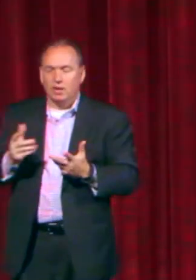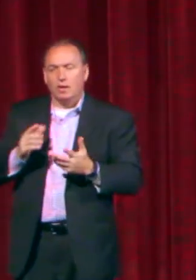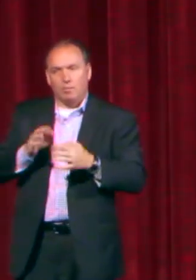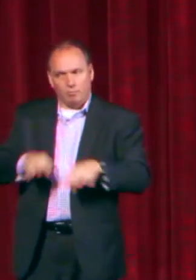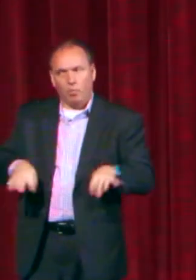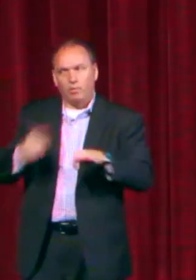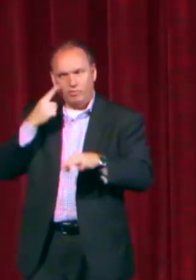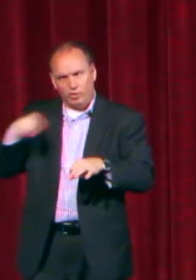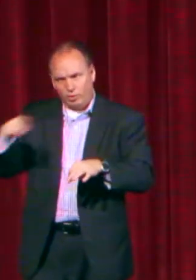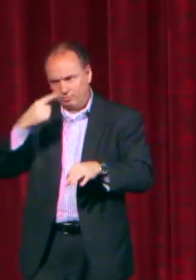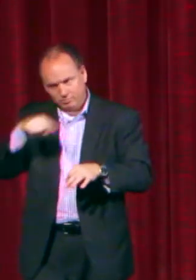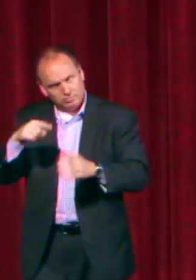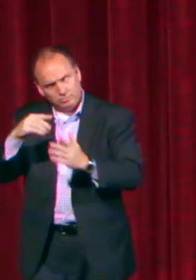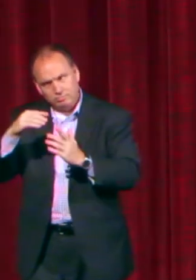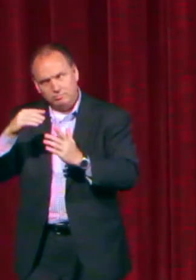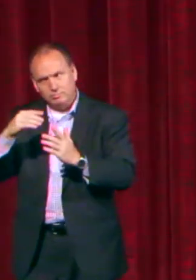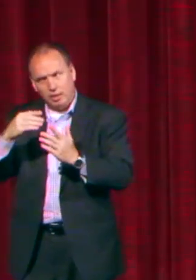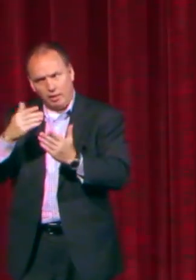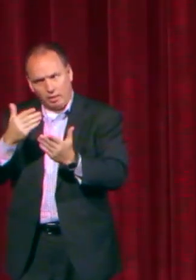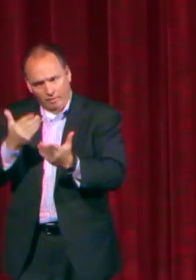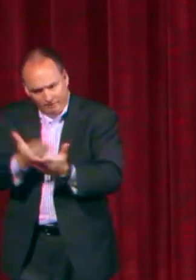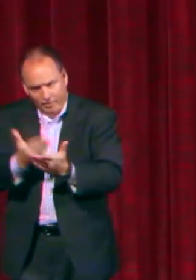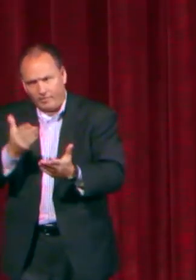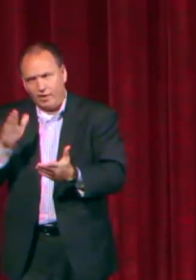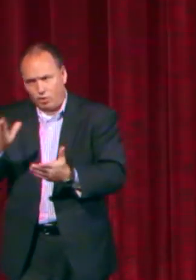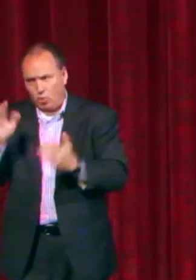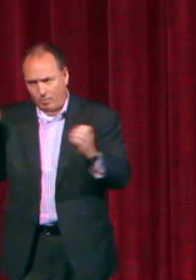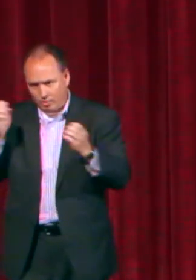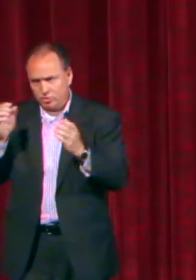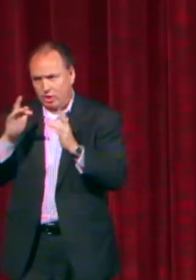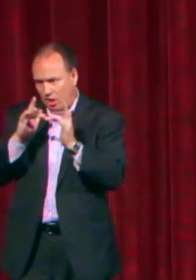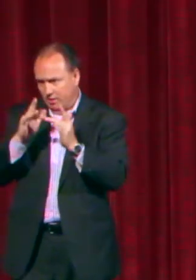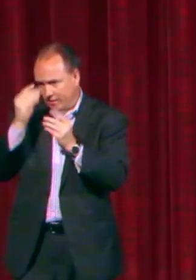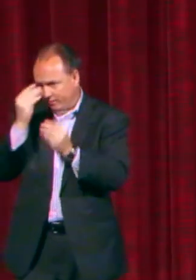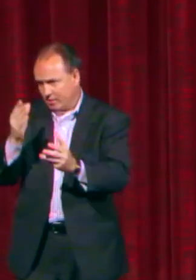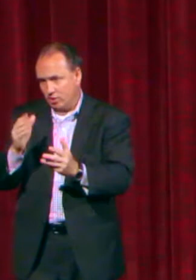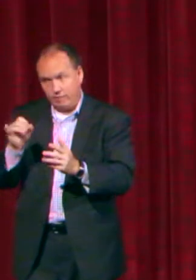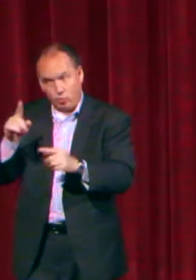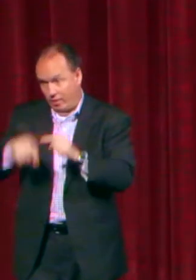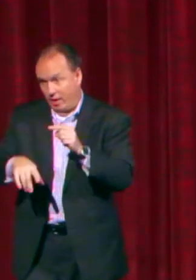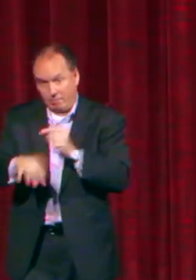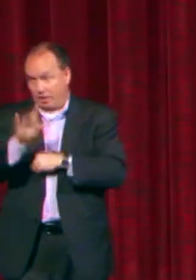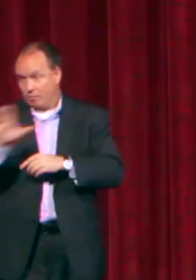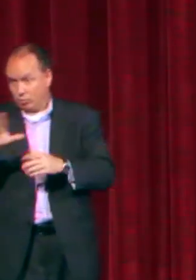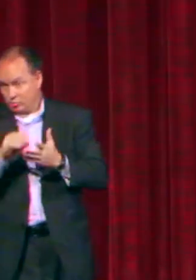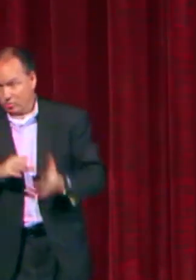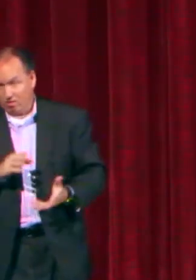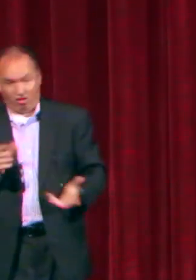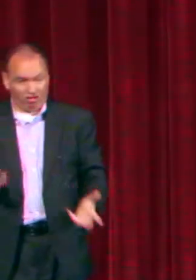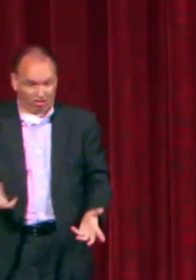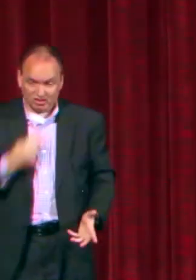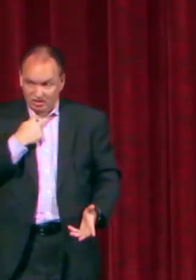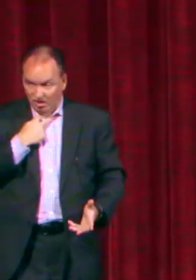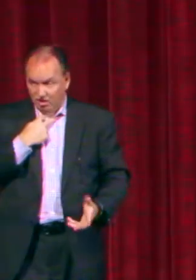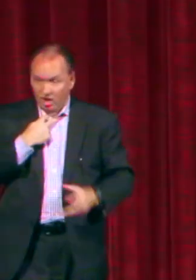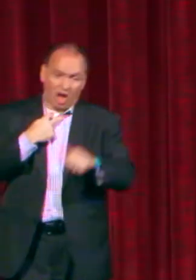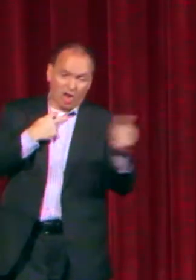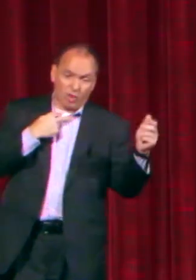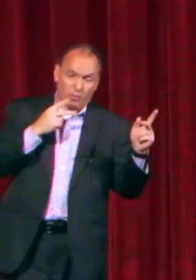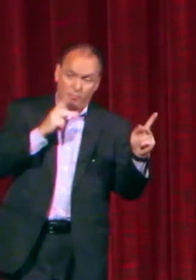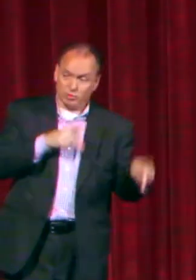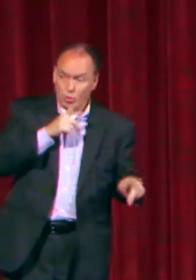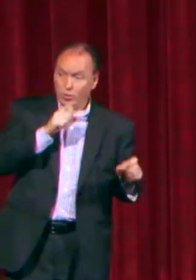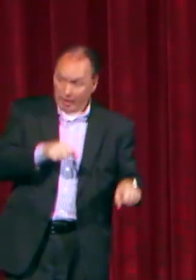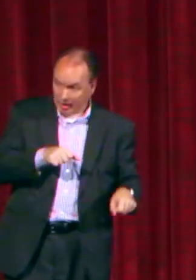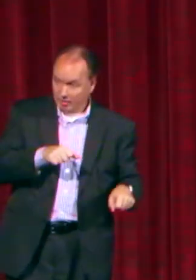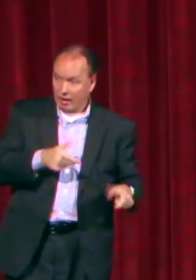please verify your emergency contacts, because if you cannot come pick up your student, the only other person that would be able